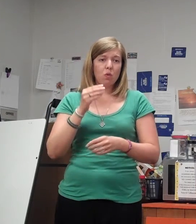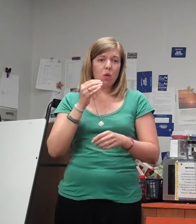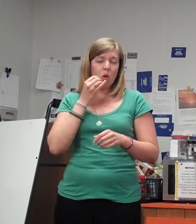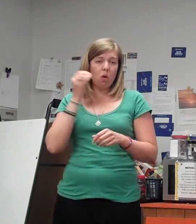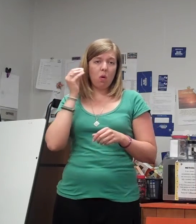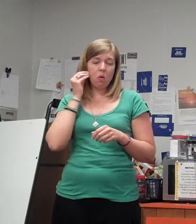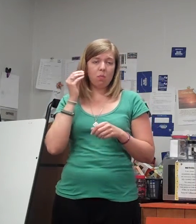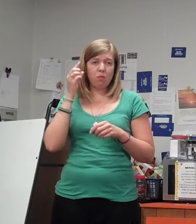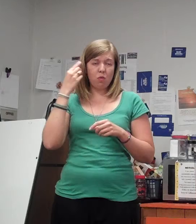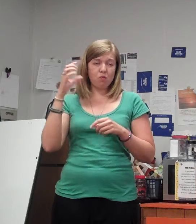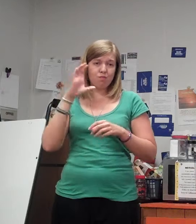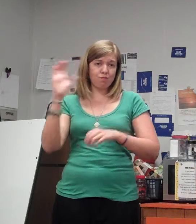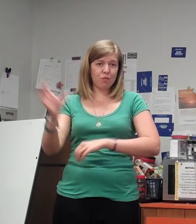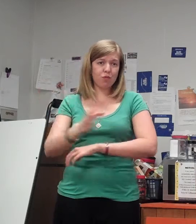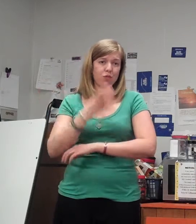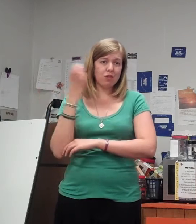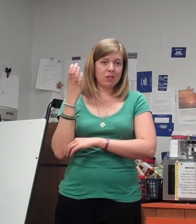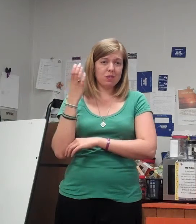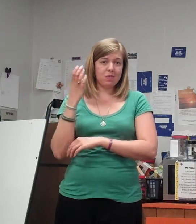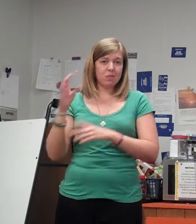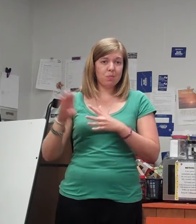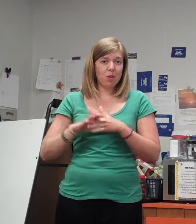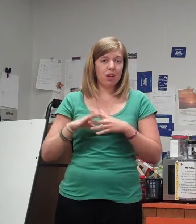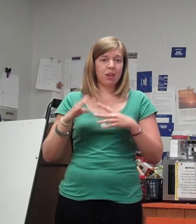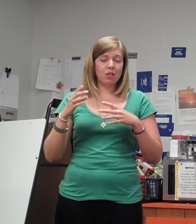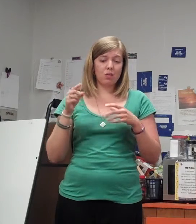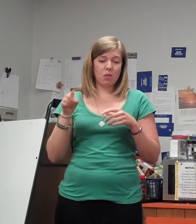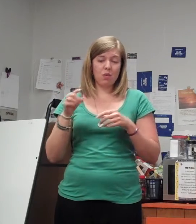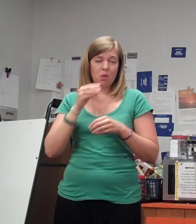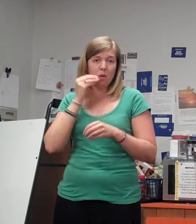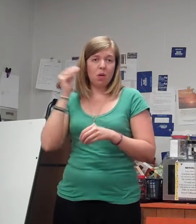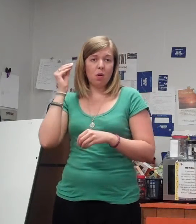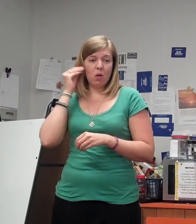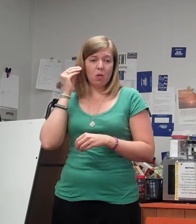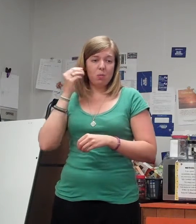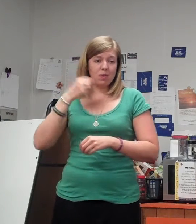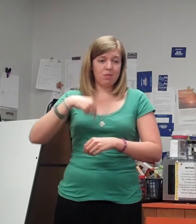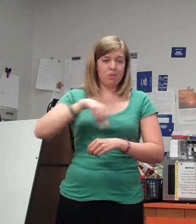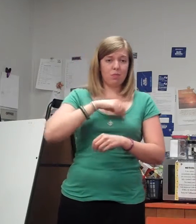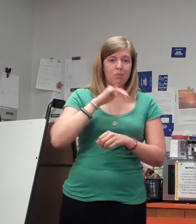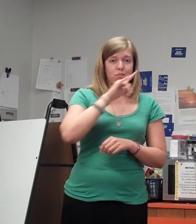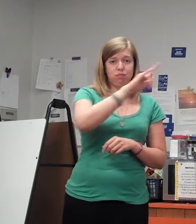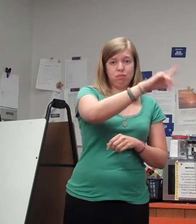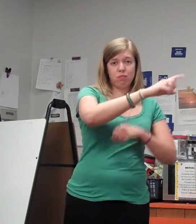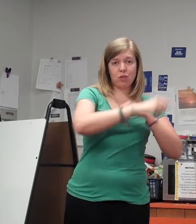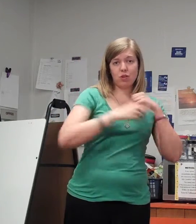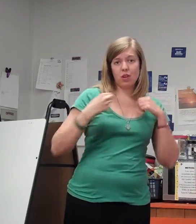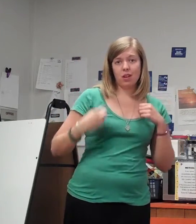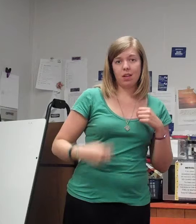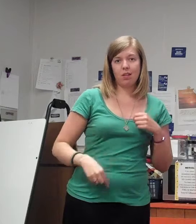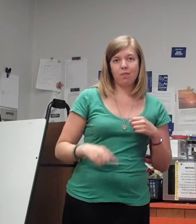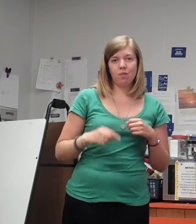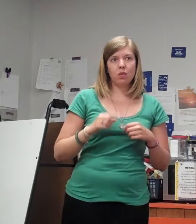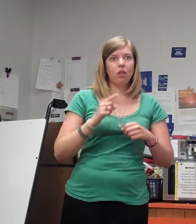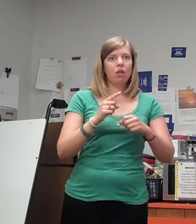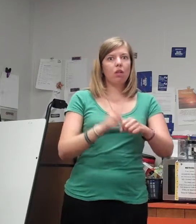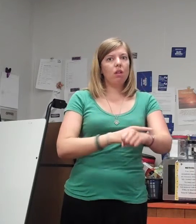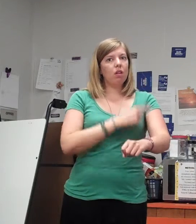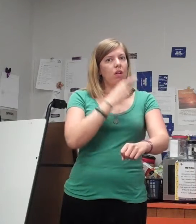break. So they were home, and we took off to go to China. Really long flight. A lot of people sleep. A lot of people